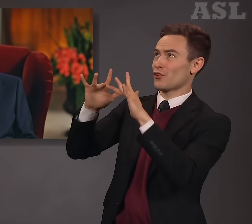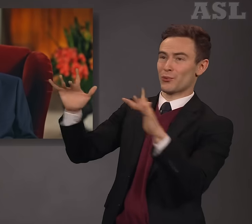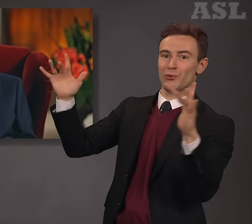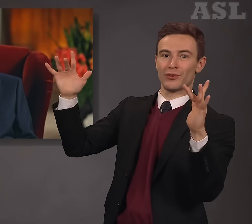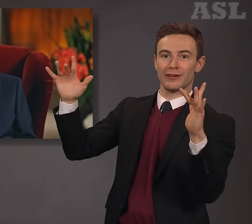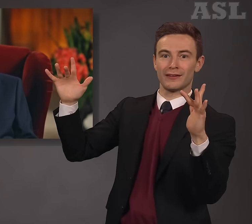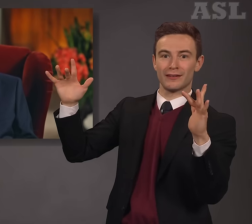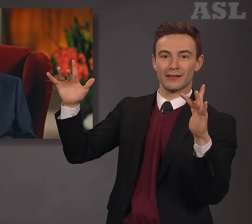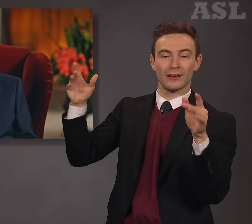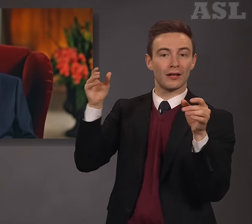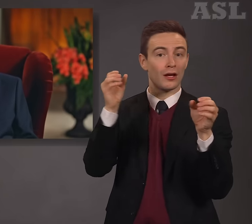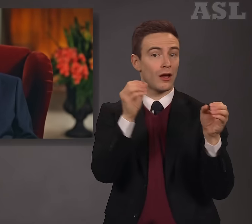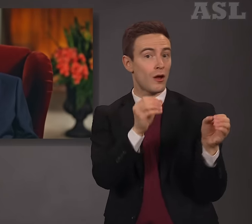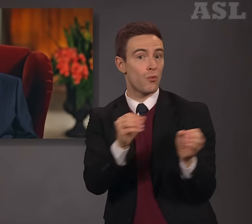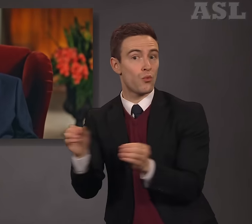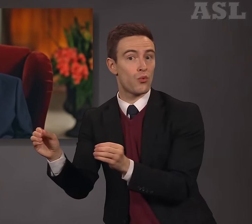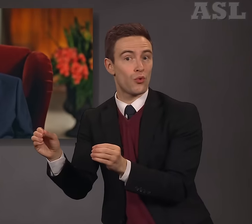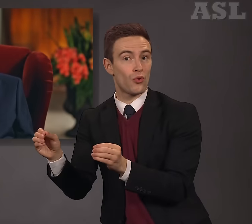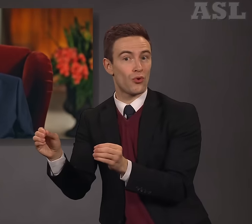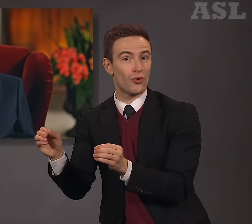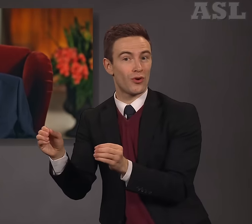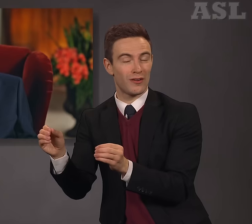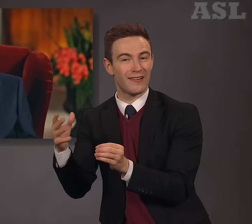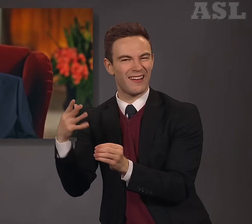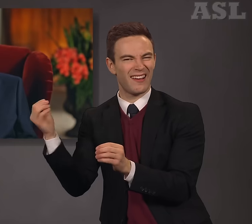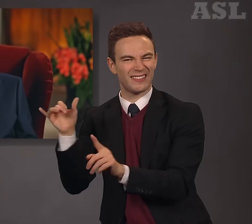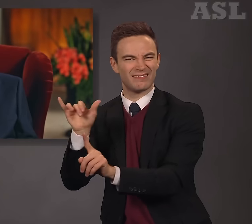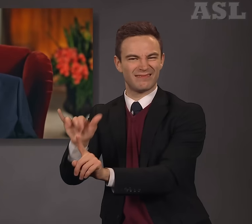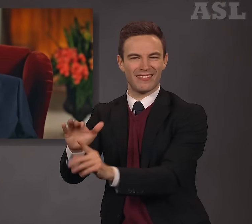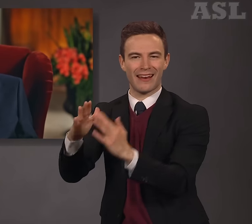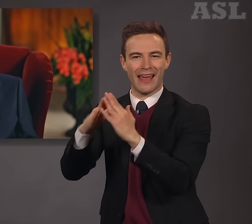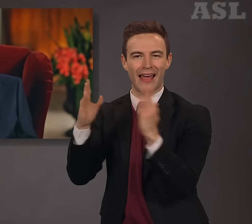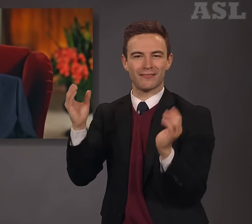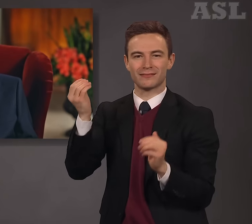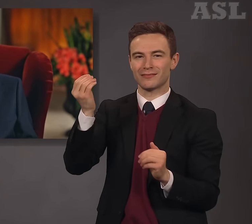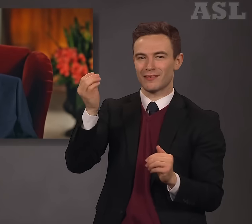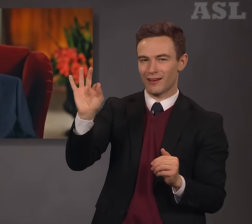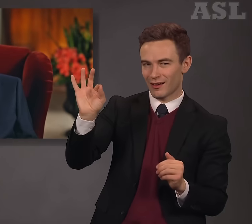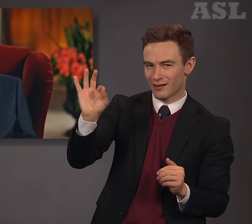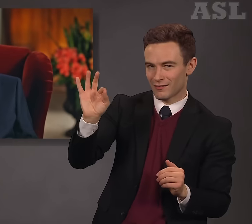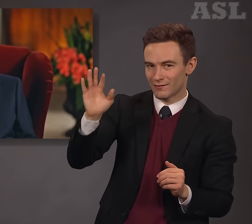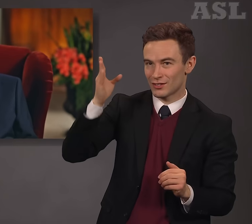of order, a house of God.